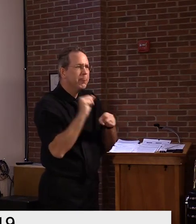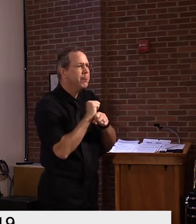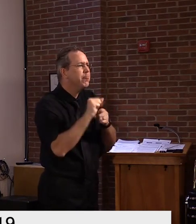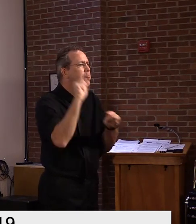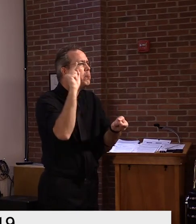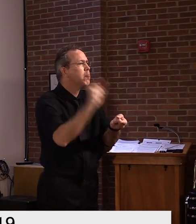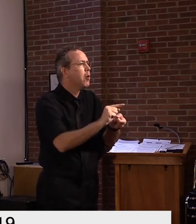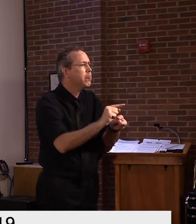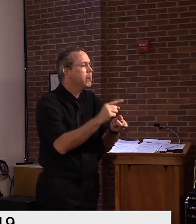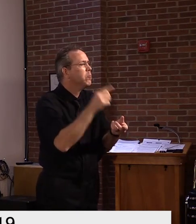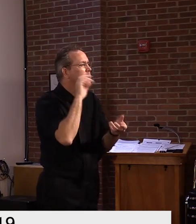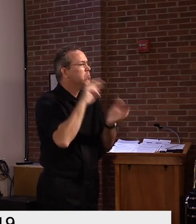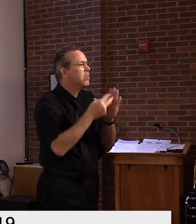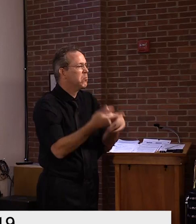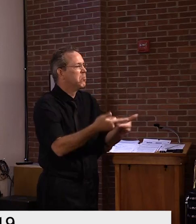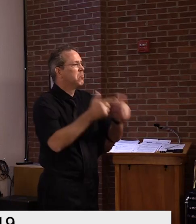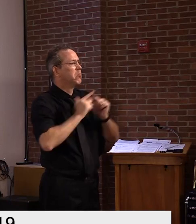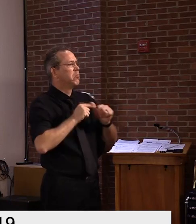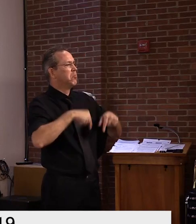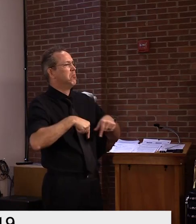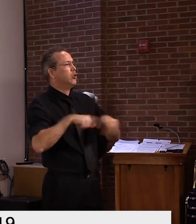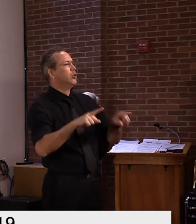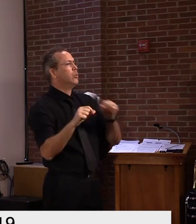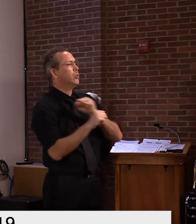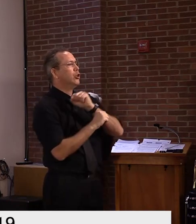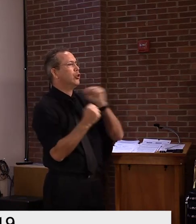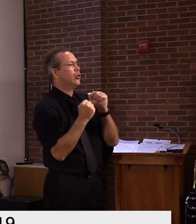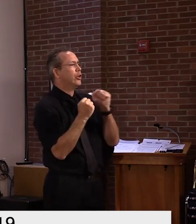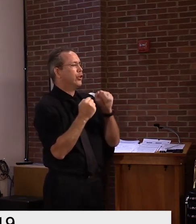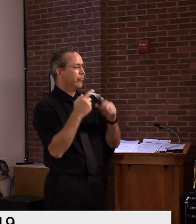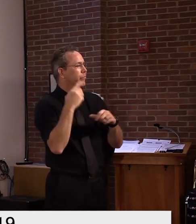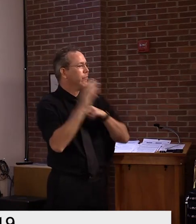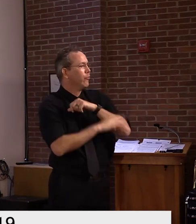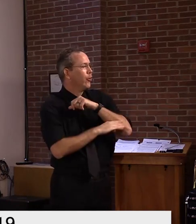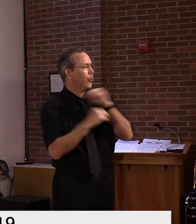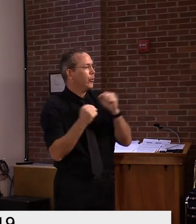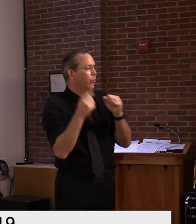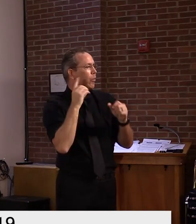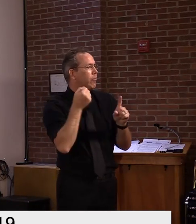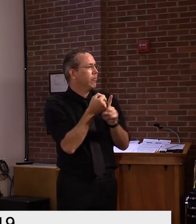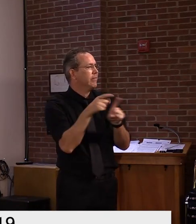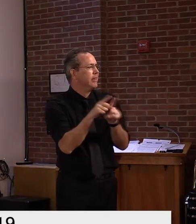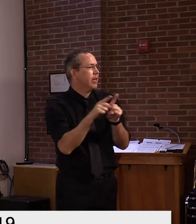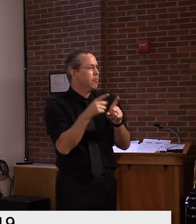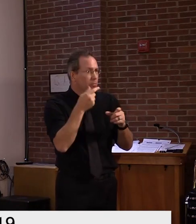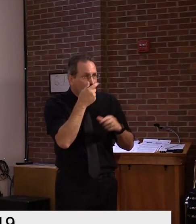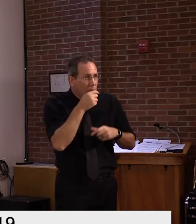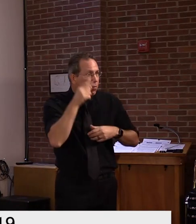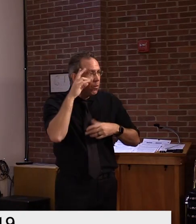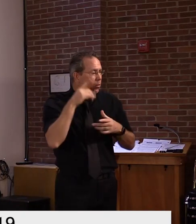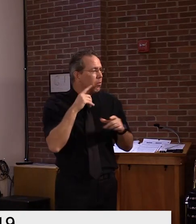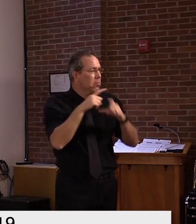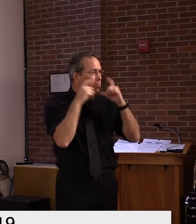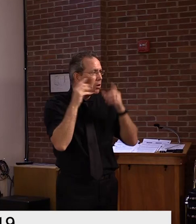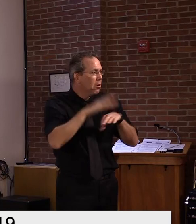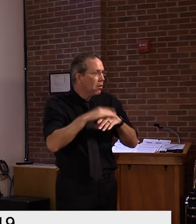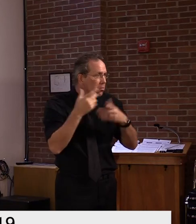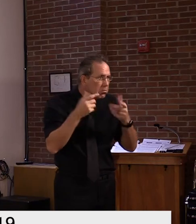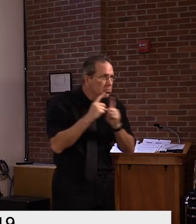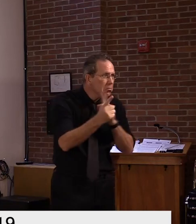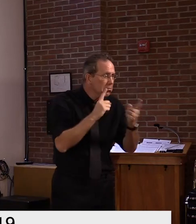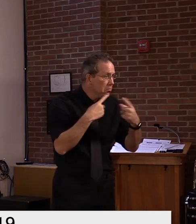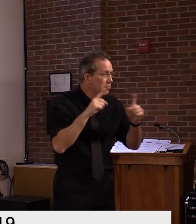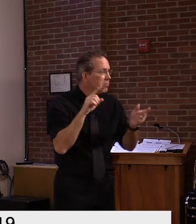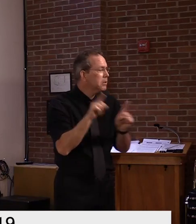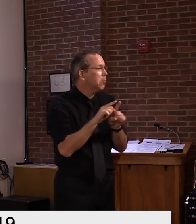prevent people from spreading germs to one another. Do you hope to have more people getting a flu